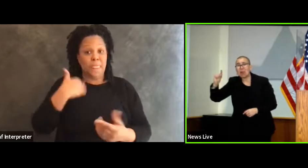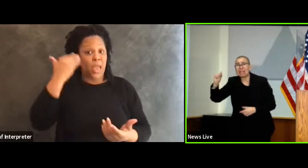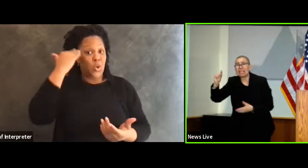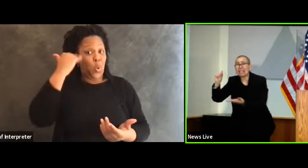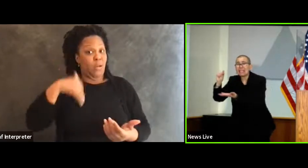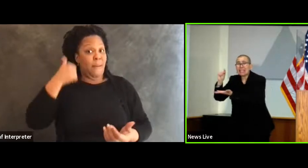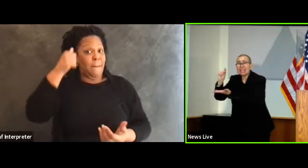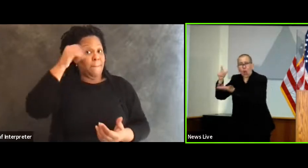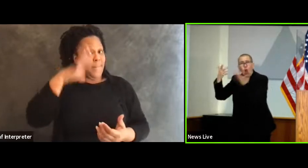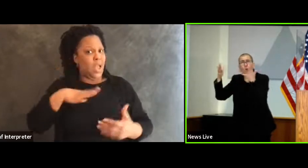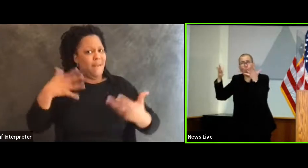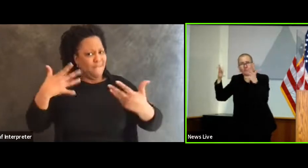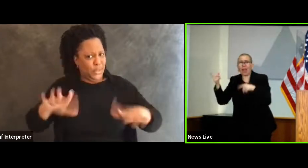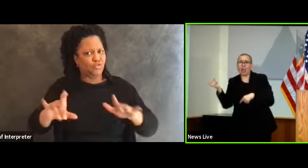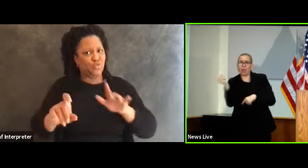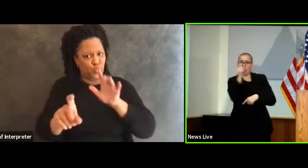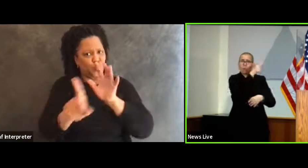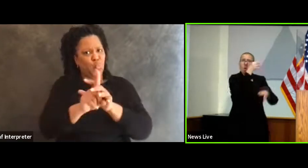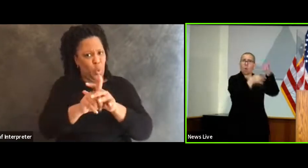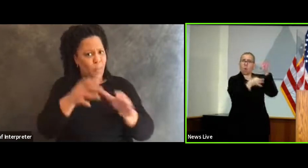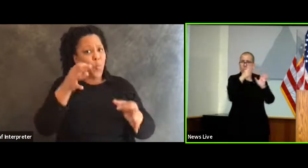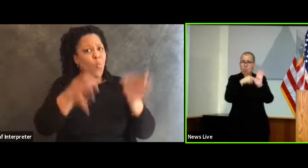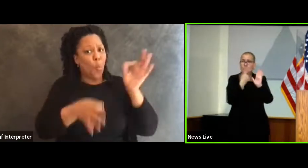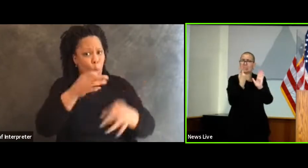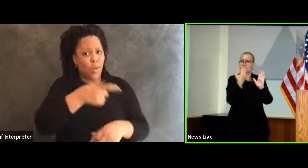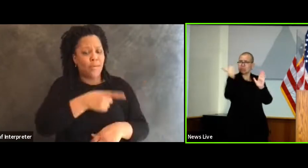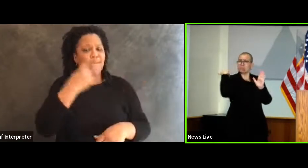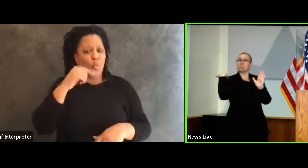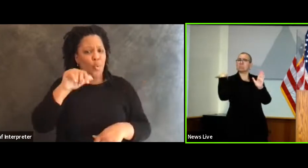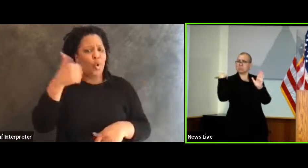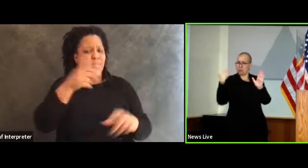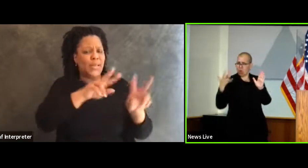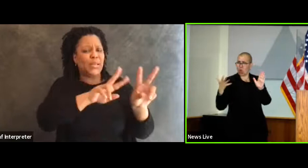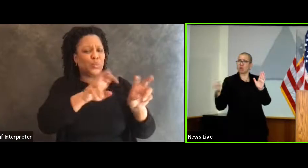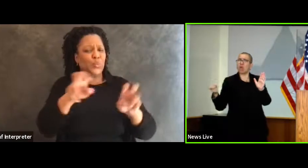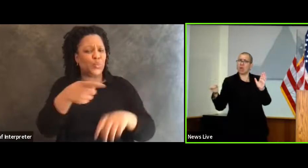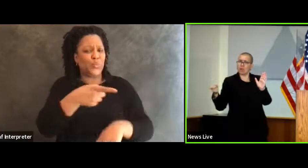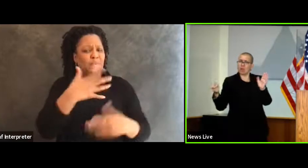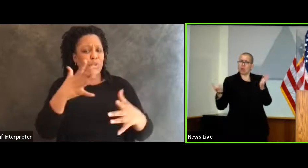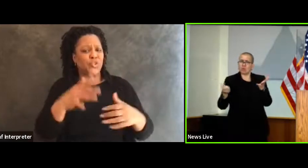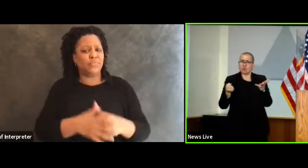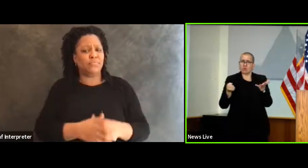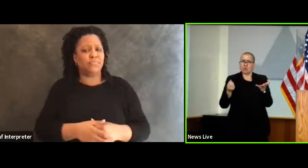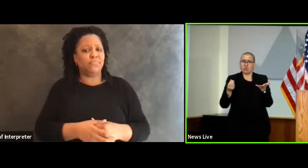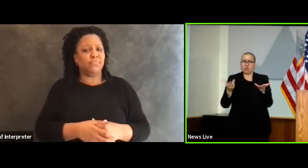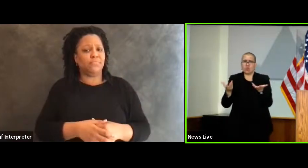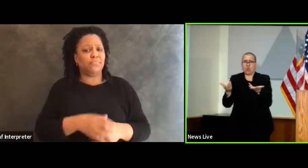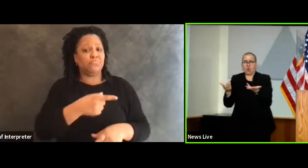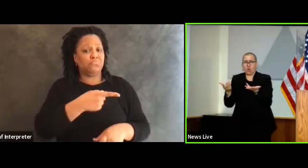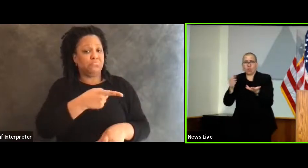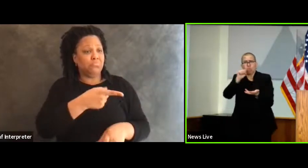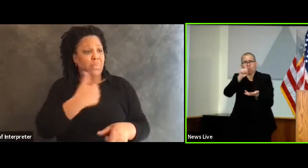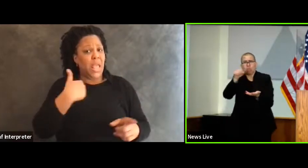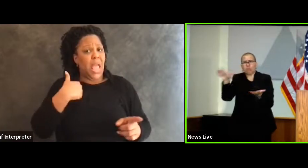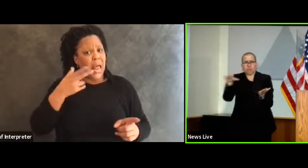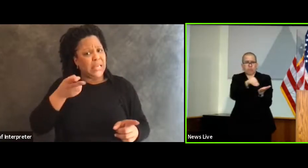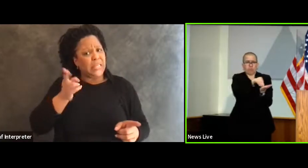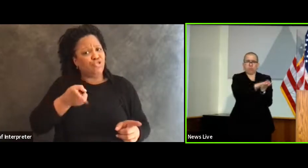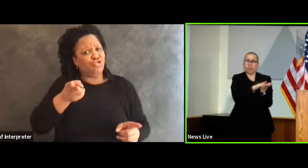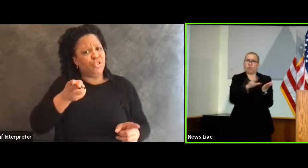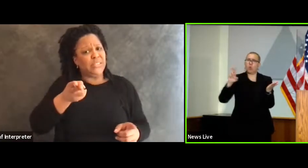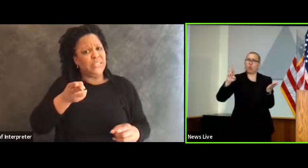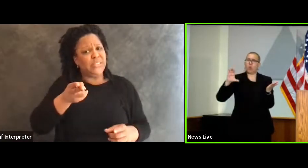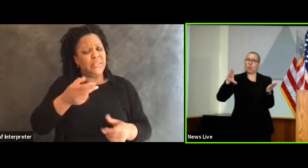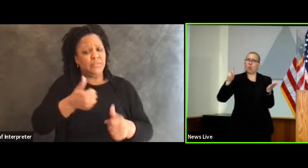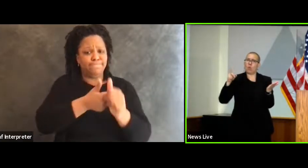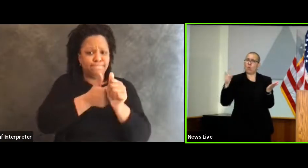court on some other issues, so certainly had a history of complying and